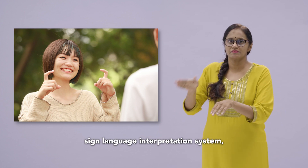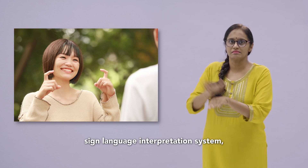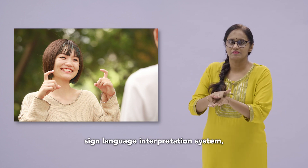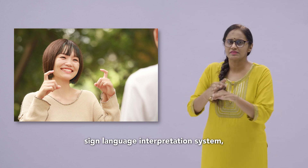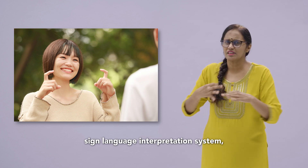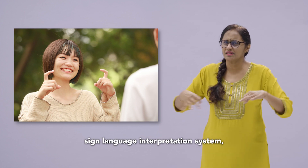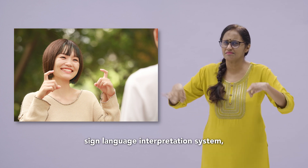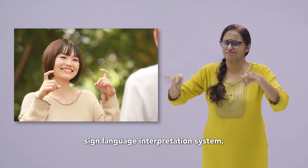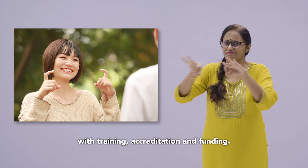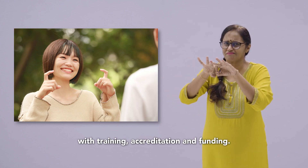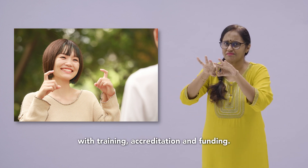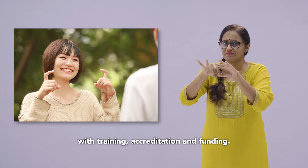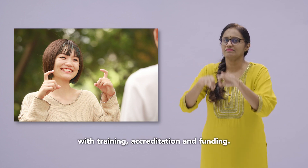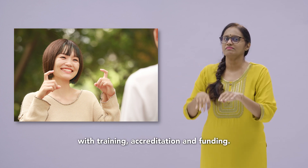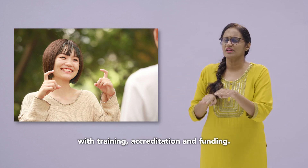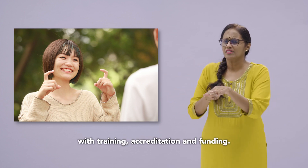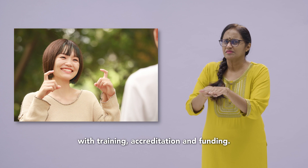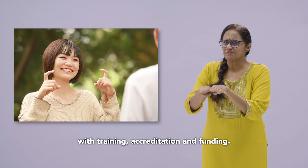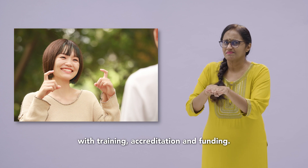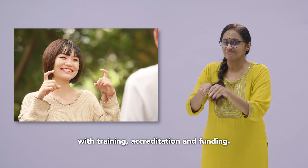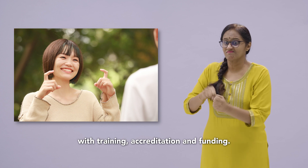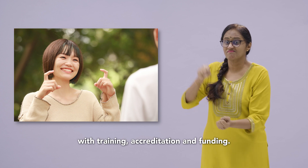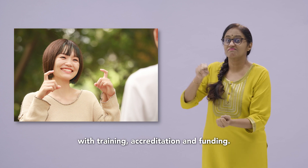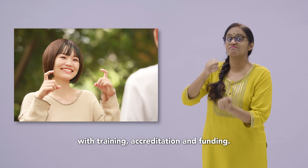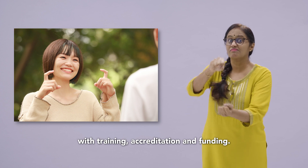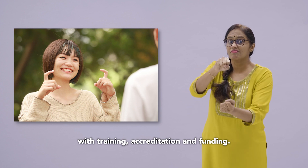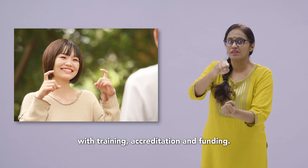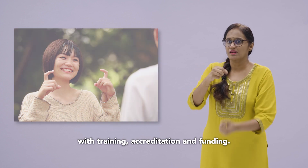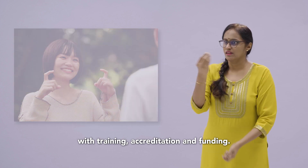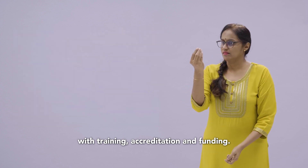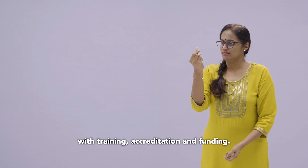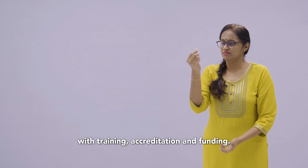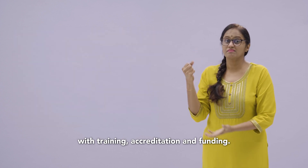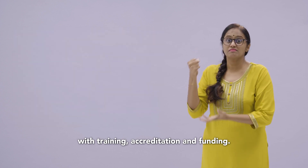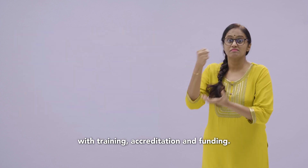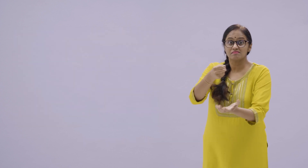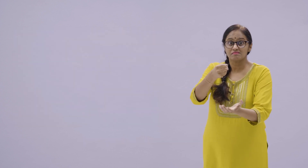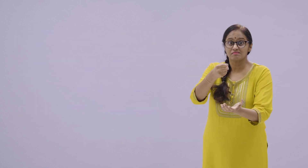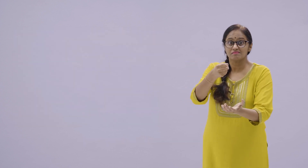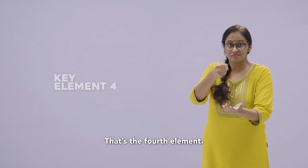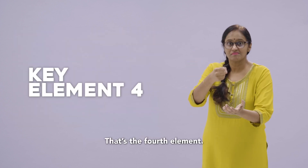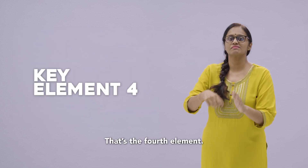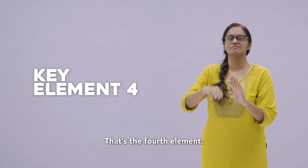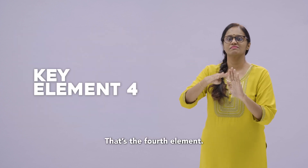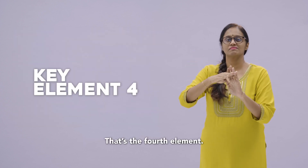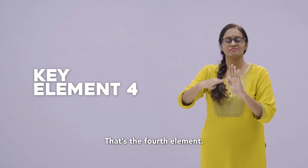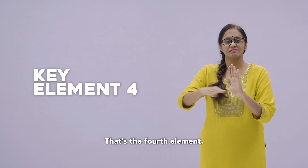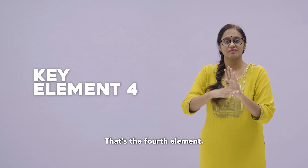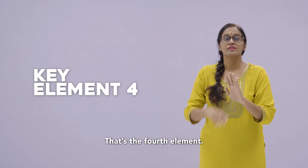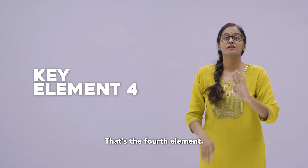interpretation system with training, accreditation, and funding. That's the fourth element.